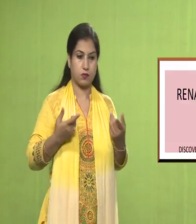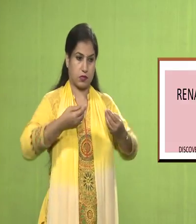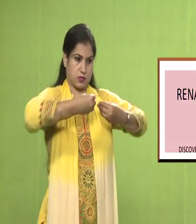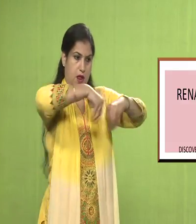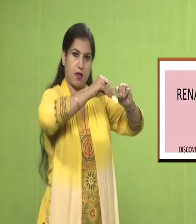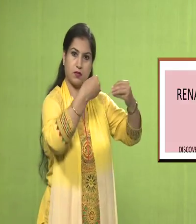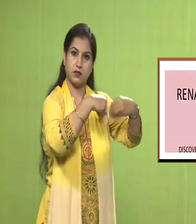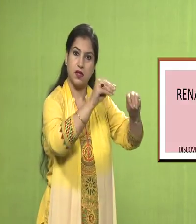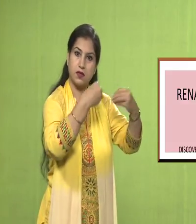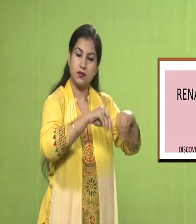economic benefit.